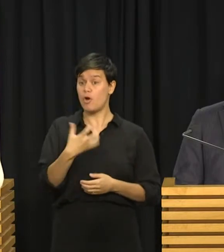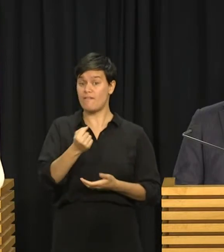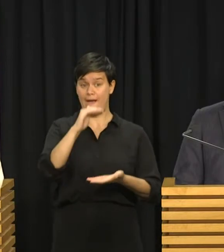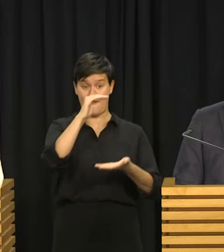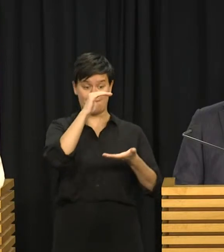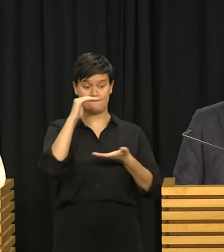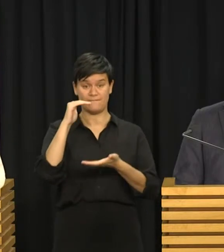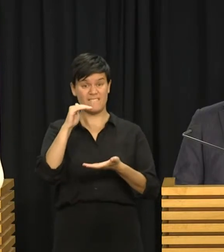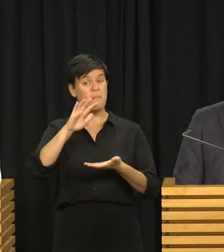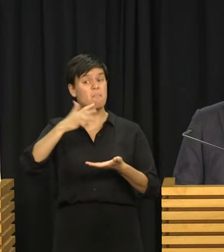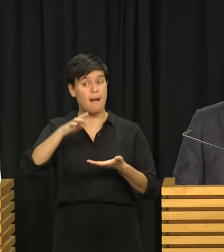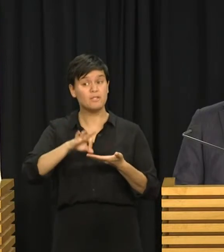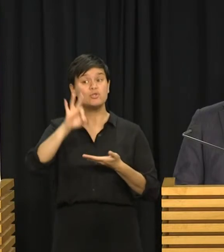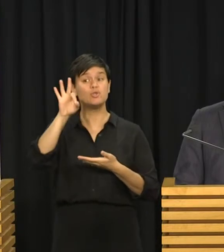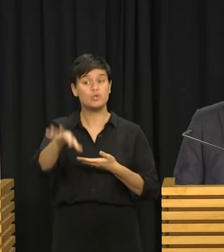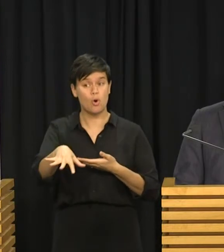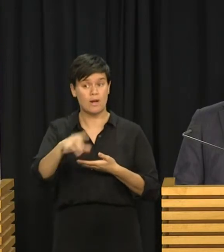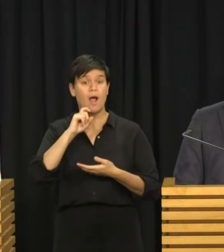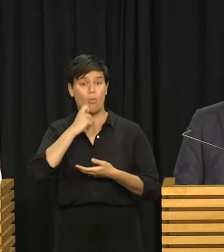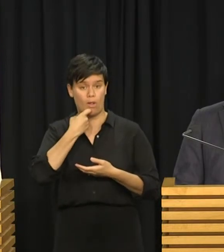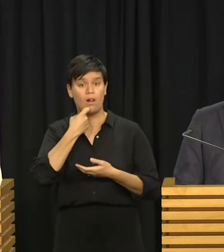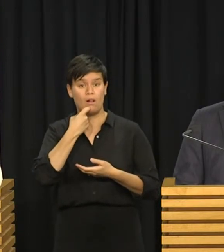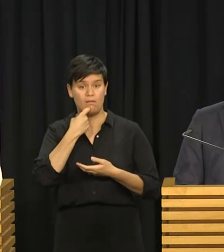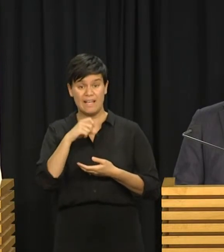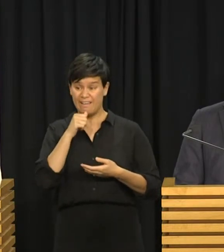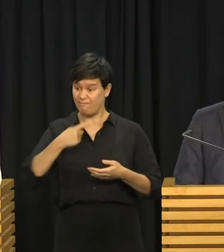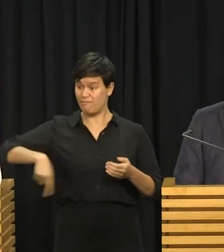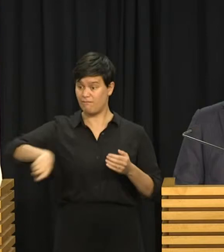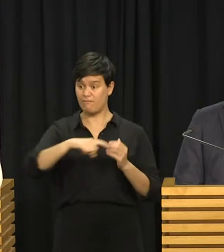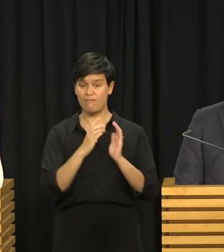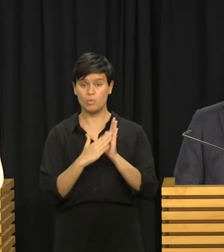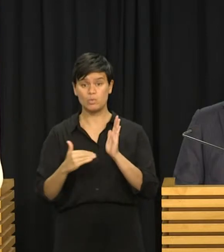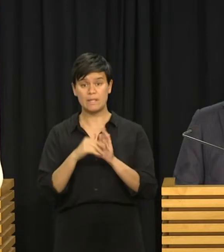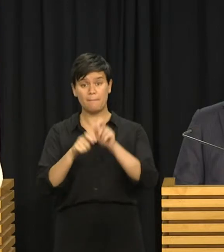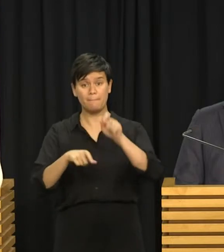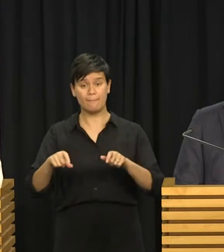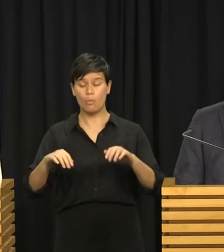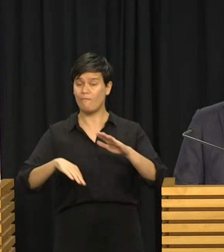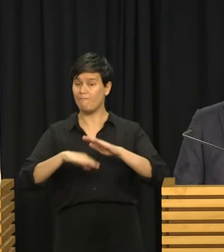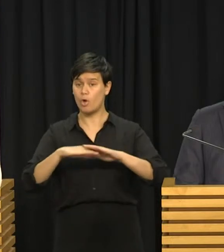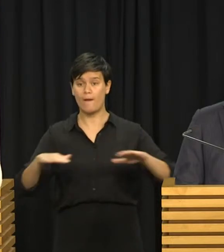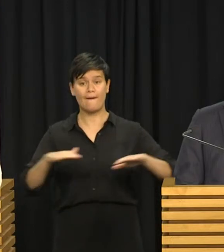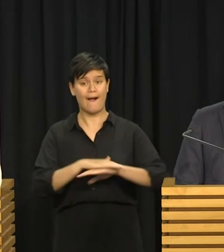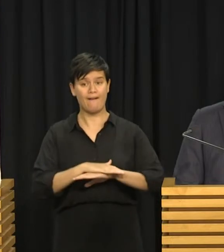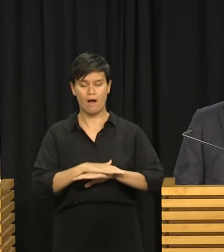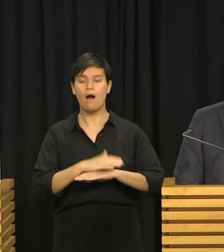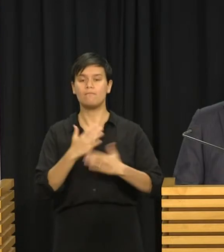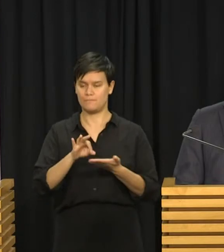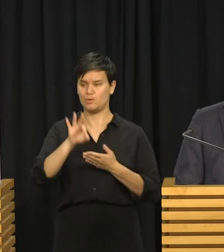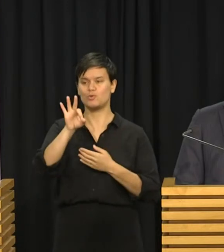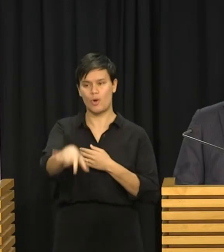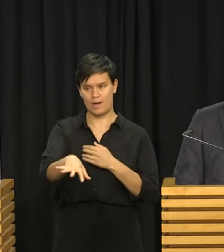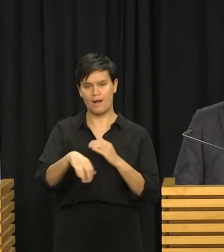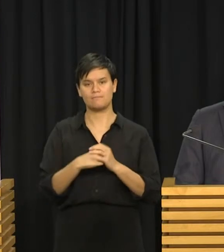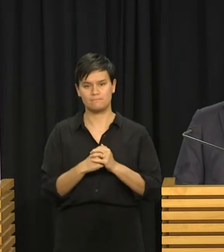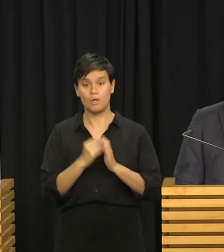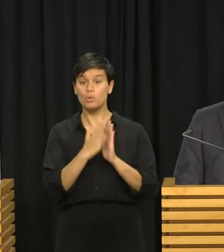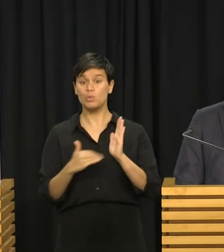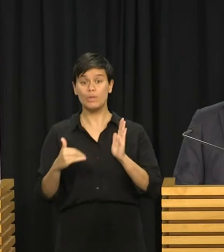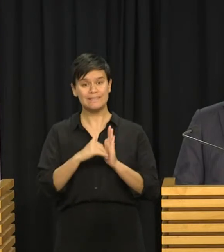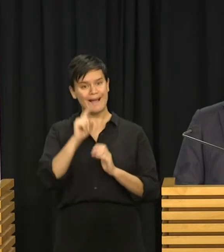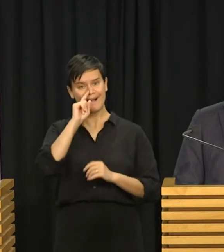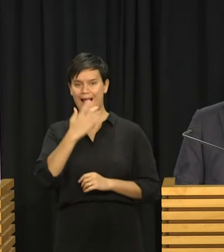that includes donation of surplus vaccines to others. Because no country is safe until all countries are